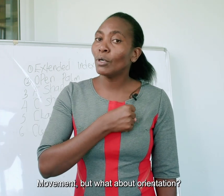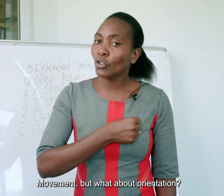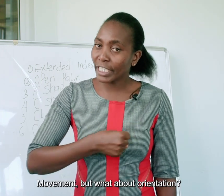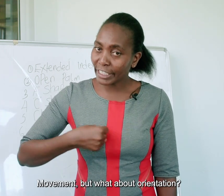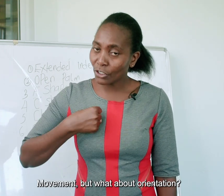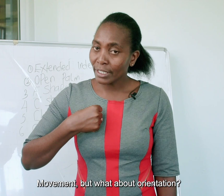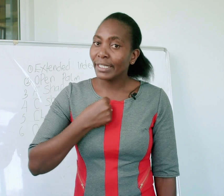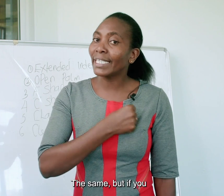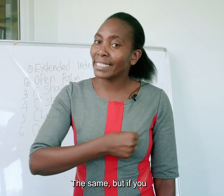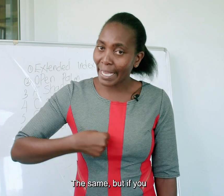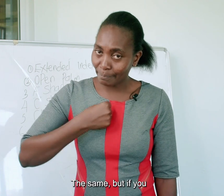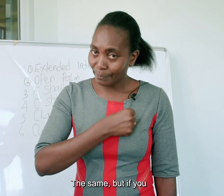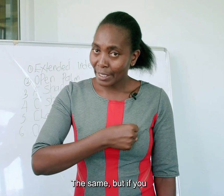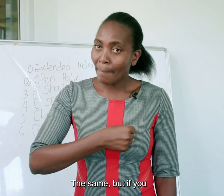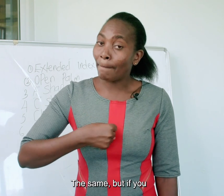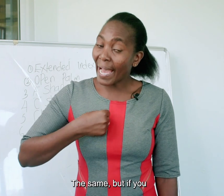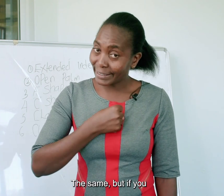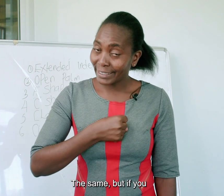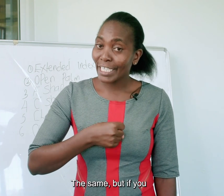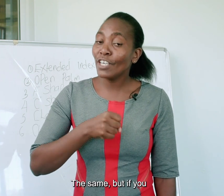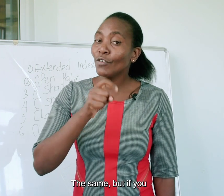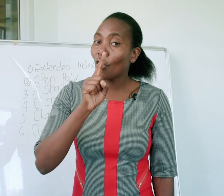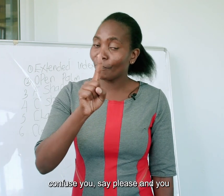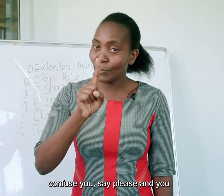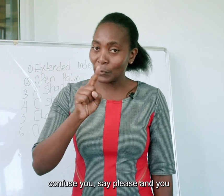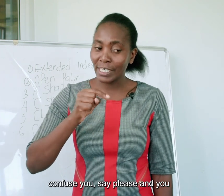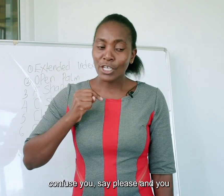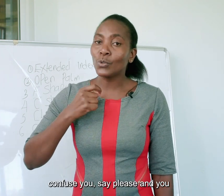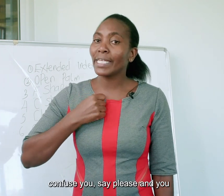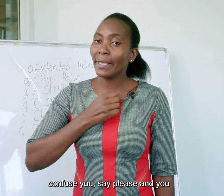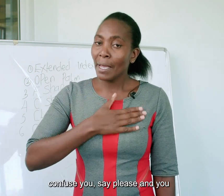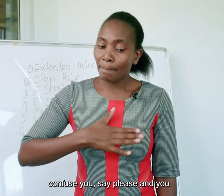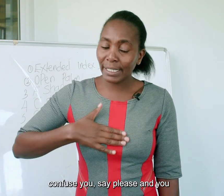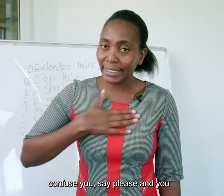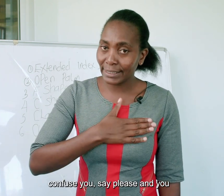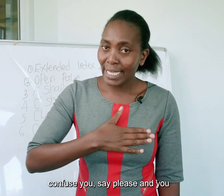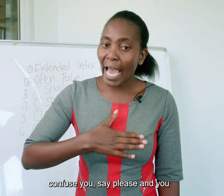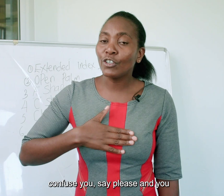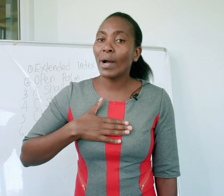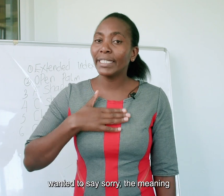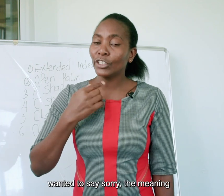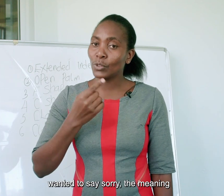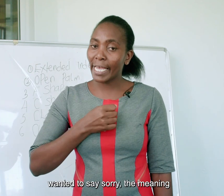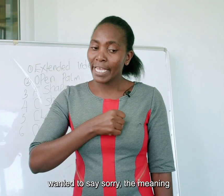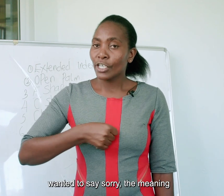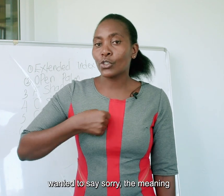about orientation? The same. But if you confuse, you say please, and you wanted to say